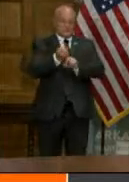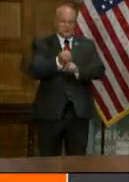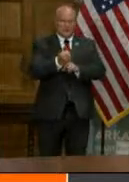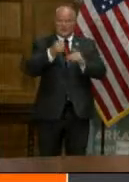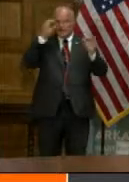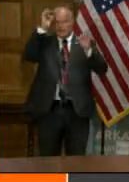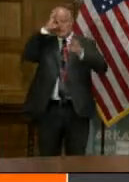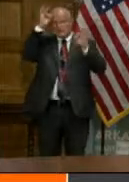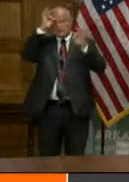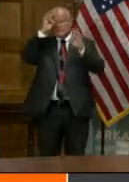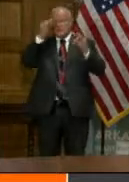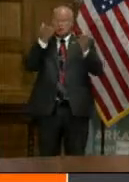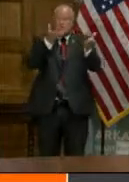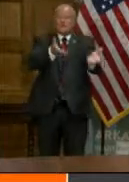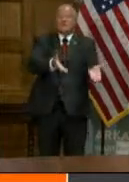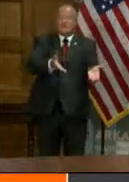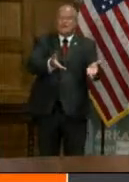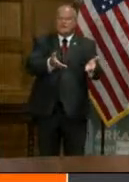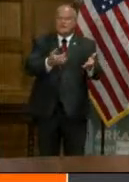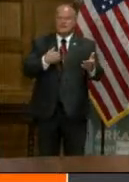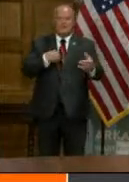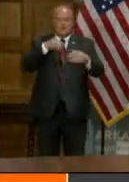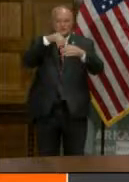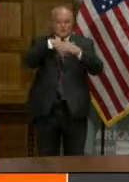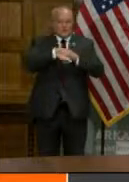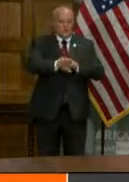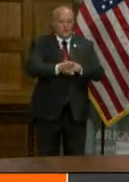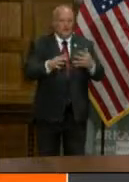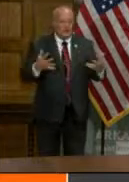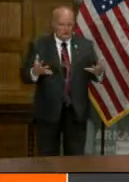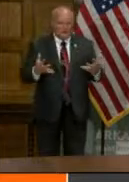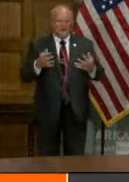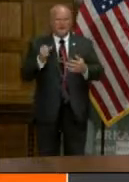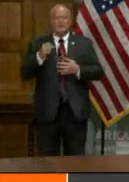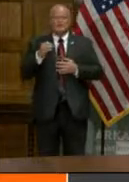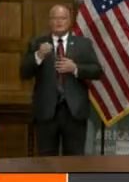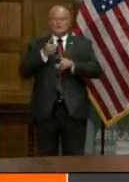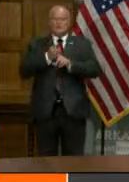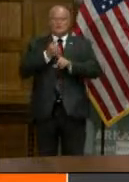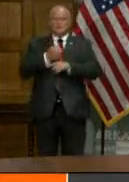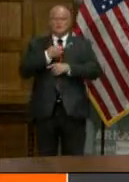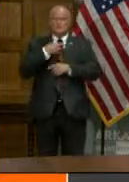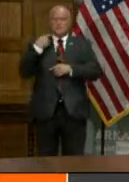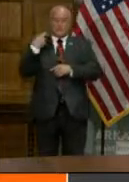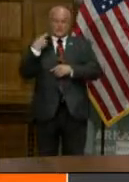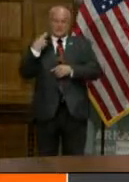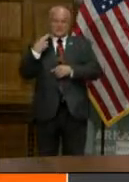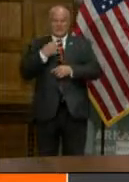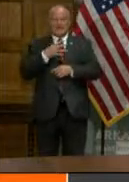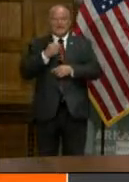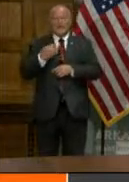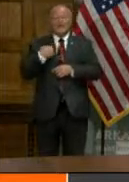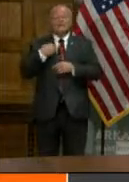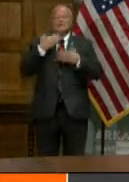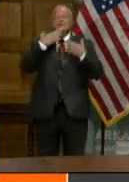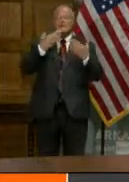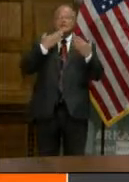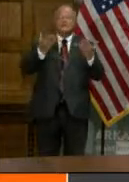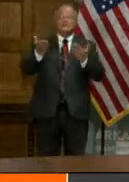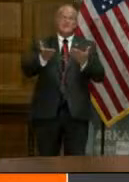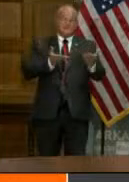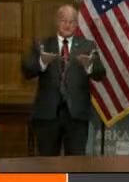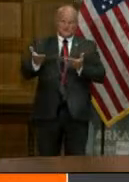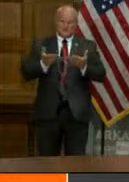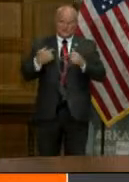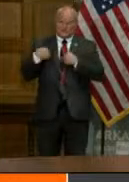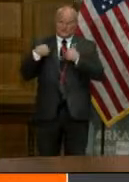they didn't know what was going to be behind the door or with that patient. So they were putting themselves at risk, and we're grateful for their